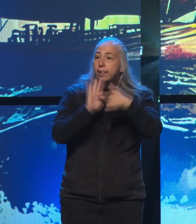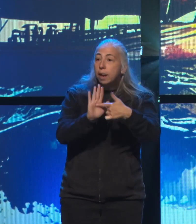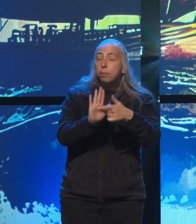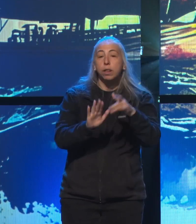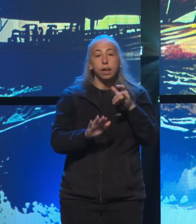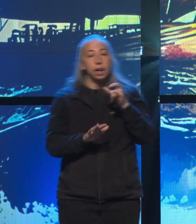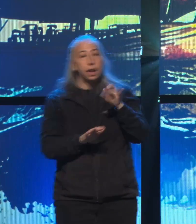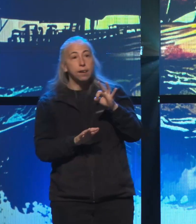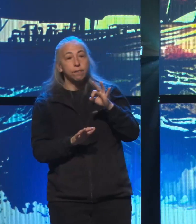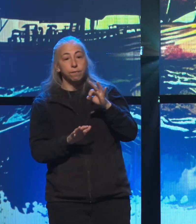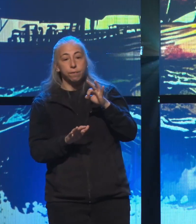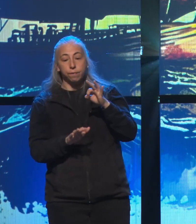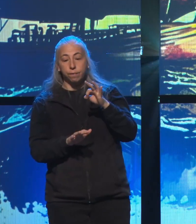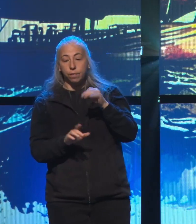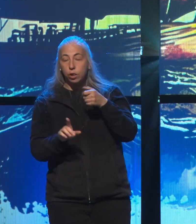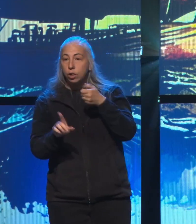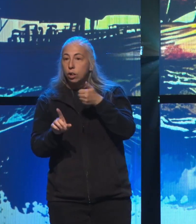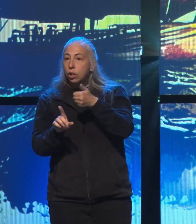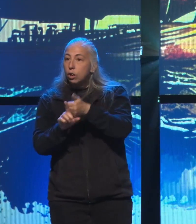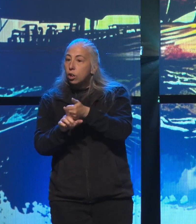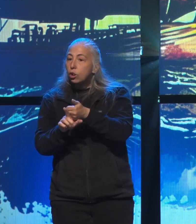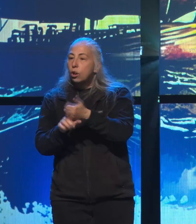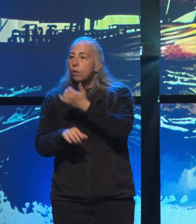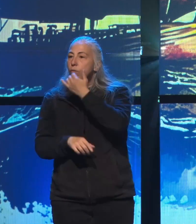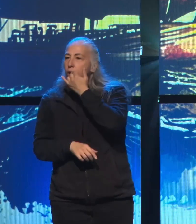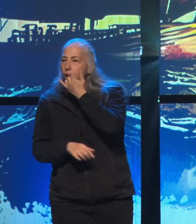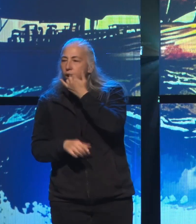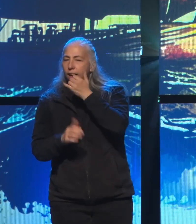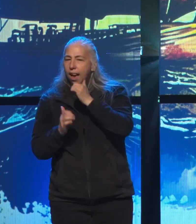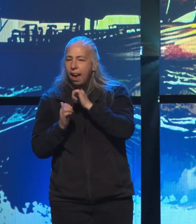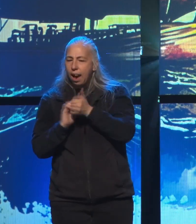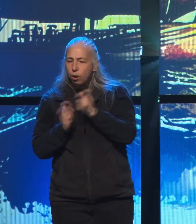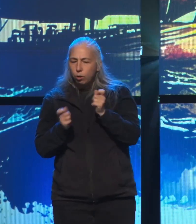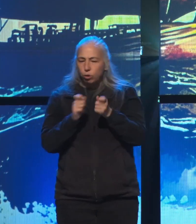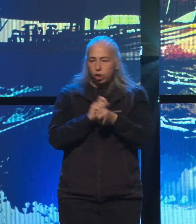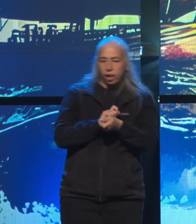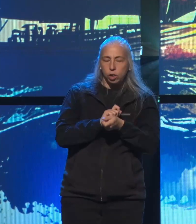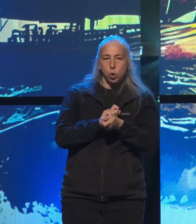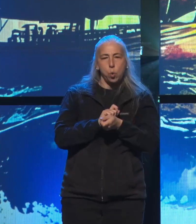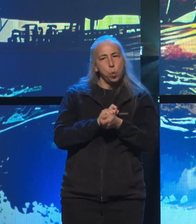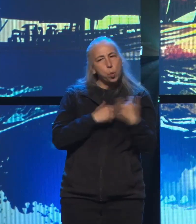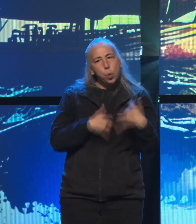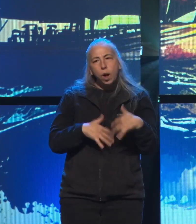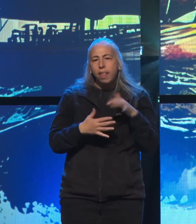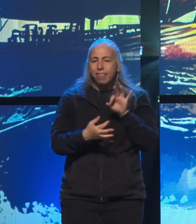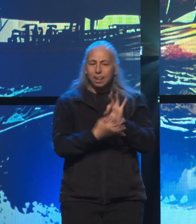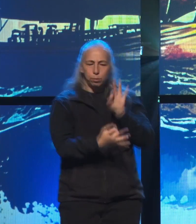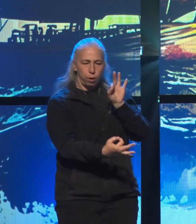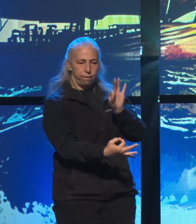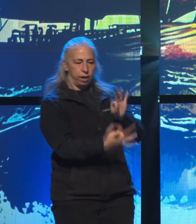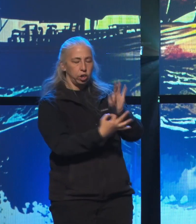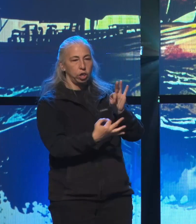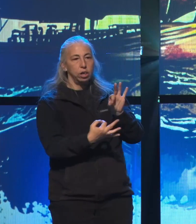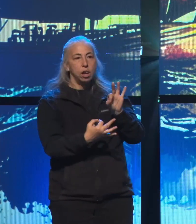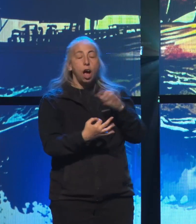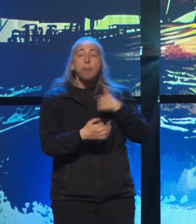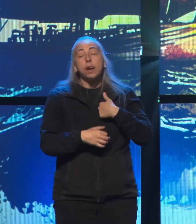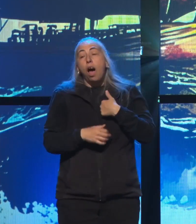wrong, what to do. And that's perfection, right? Like I'm gonna be wrong. I mean, it doesn't happen a lot.